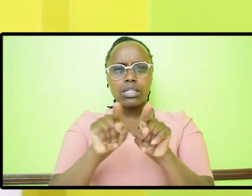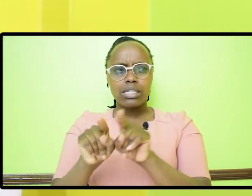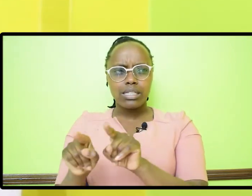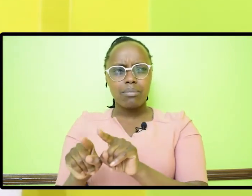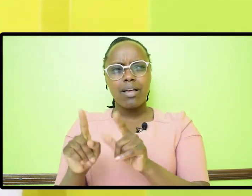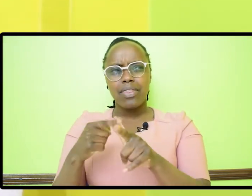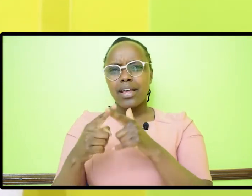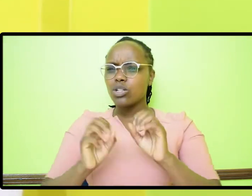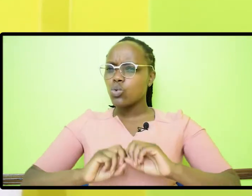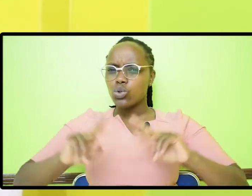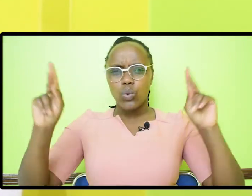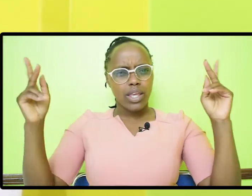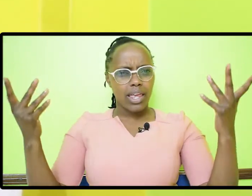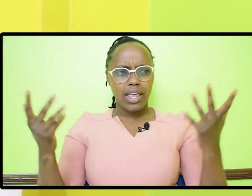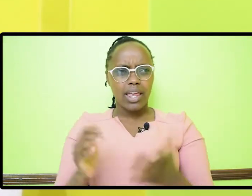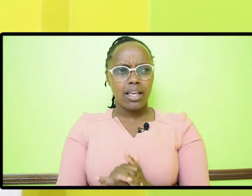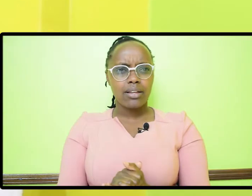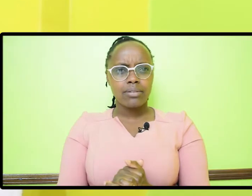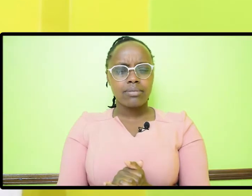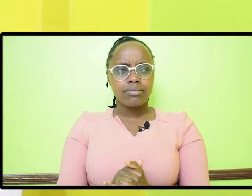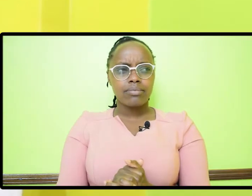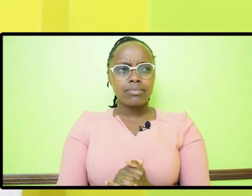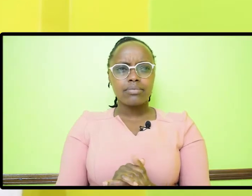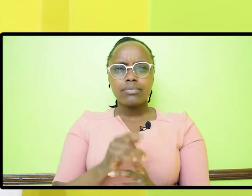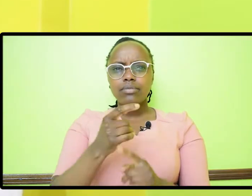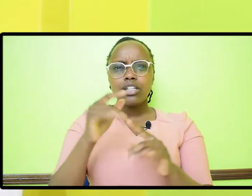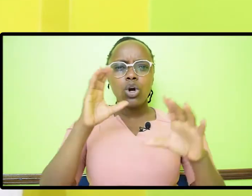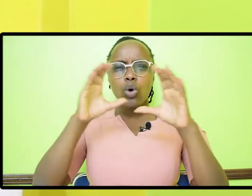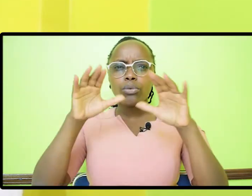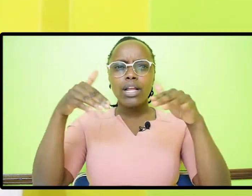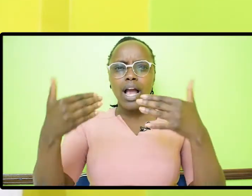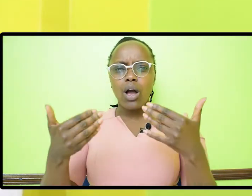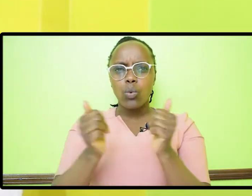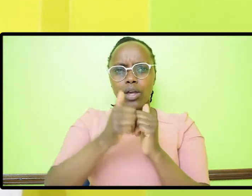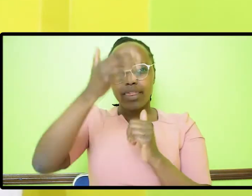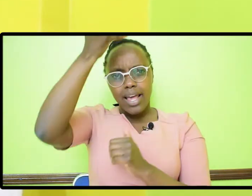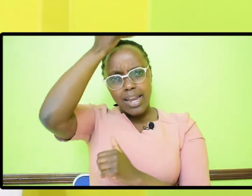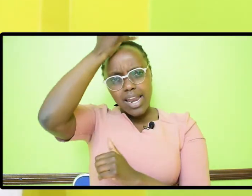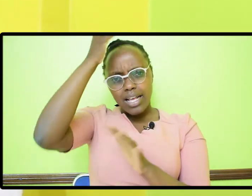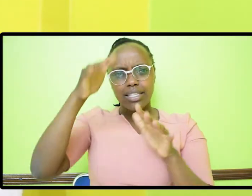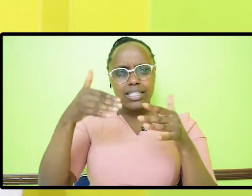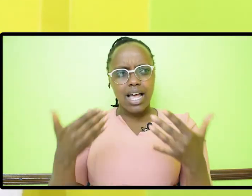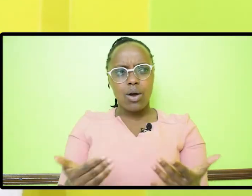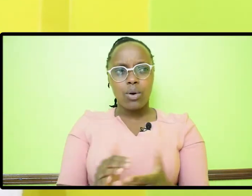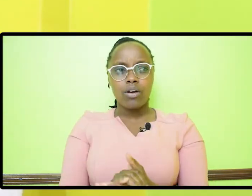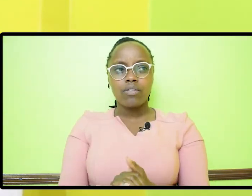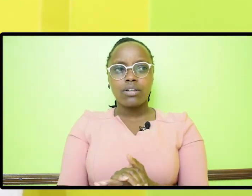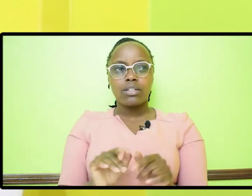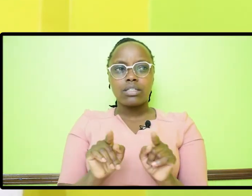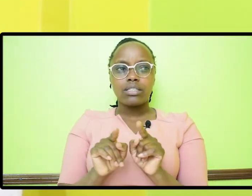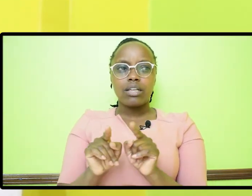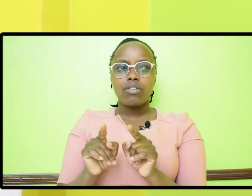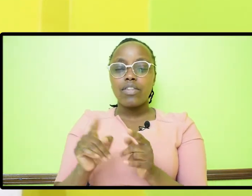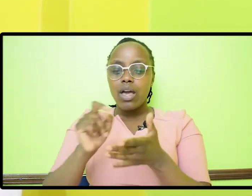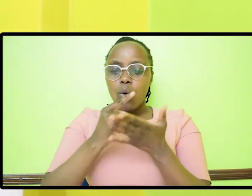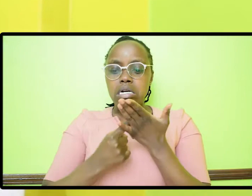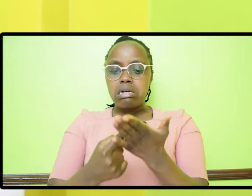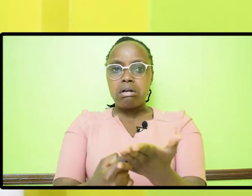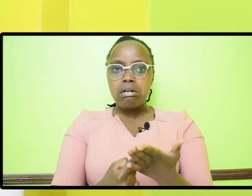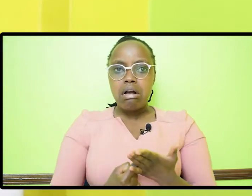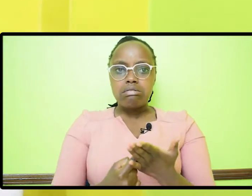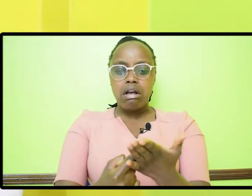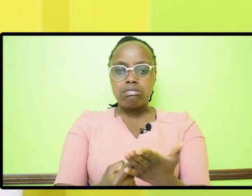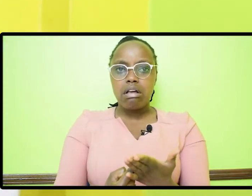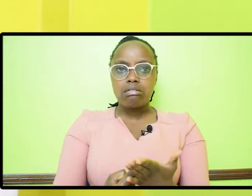Kenyatta. Yeah, it was awesome. How was her communication with the nurses there? They were writing. She